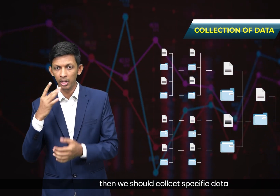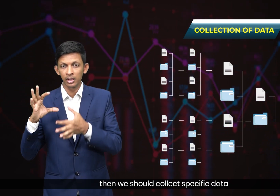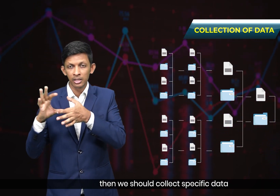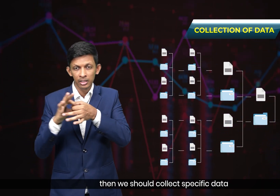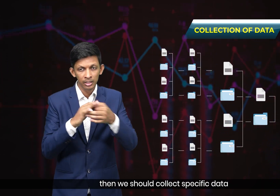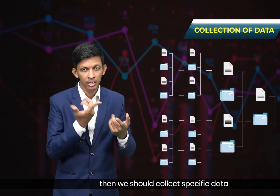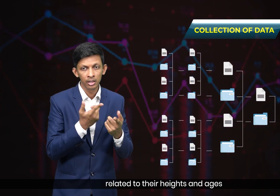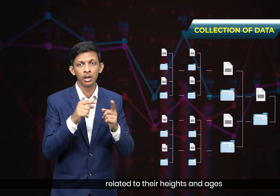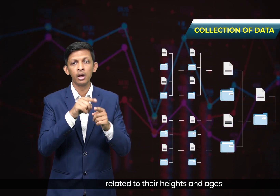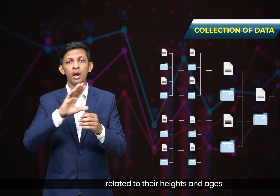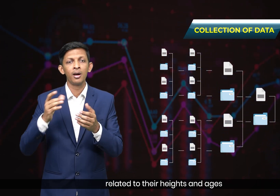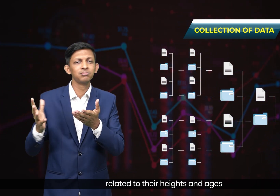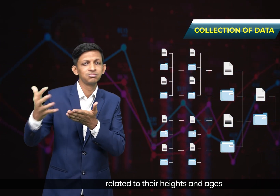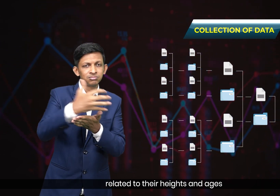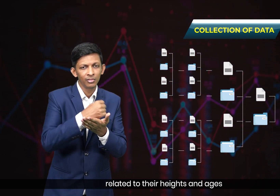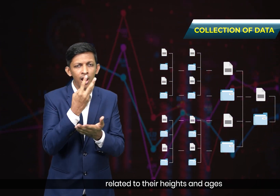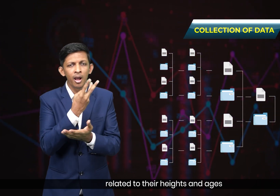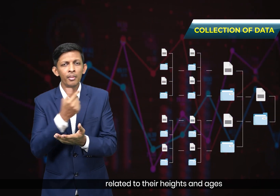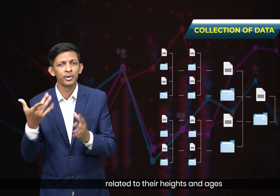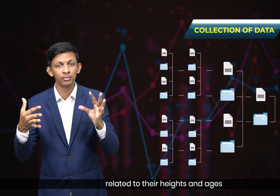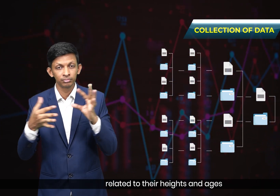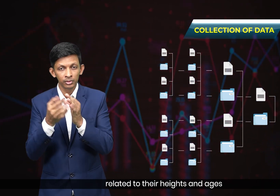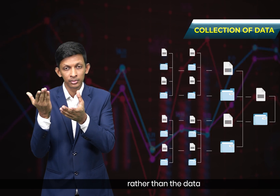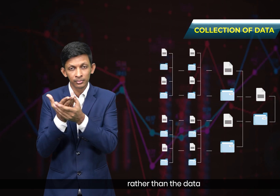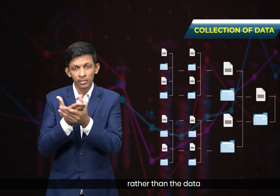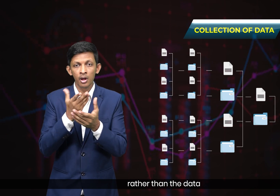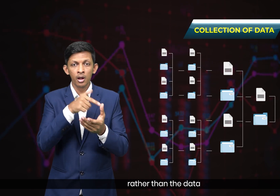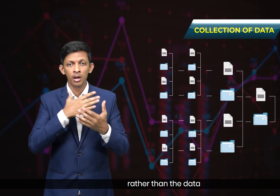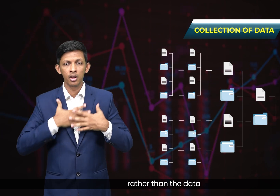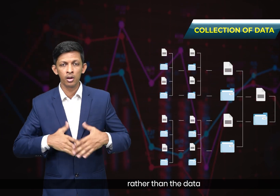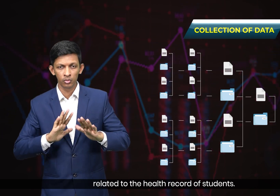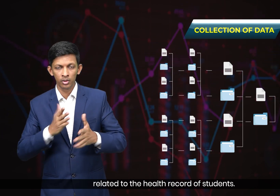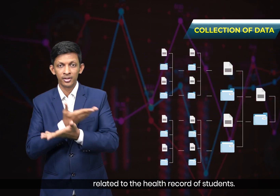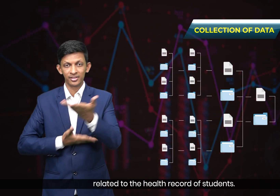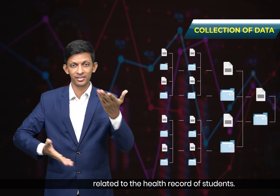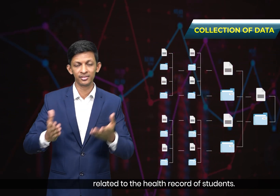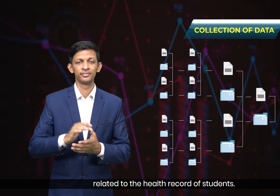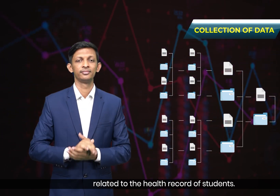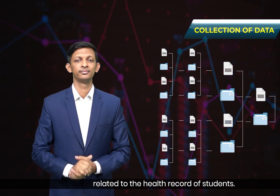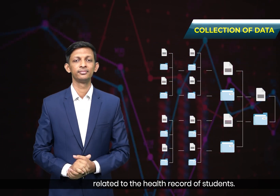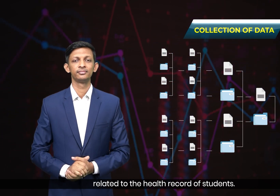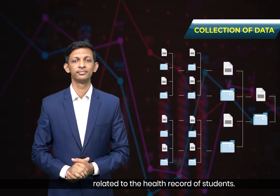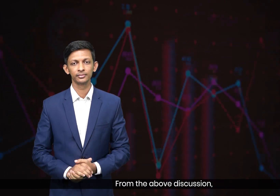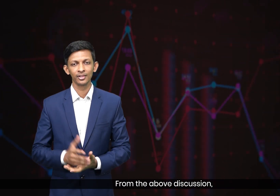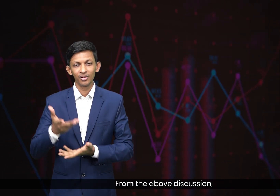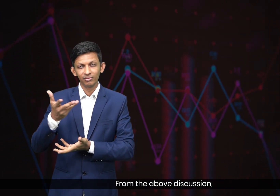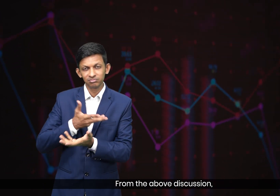specific data related to their heights and ages rather than the data related to the health record of students. From the